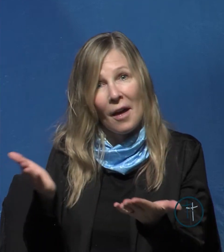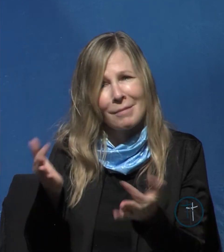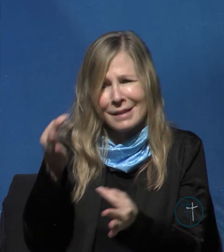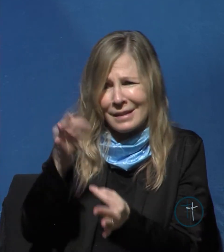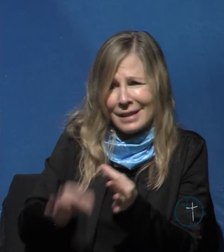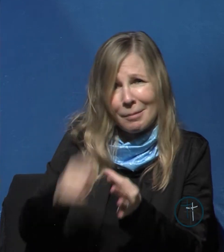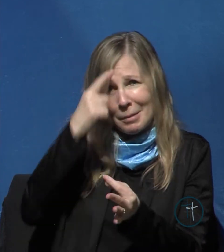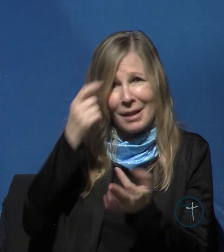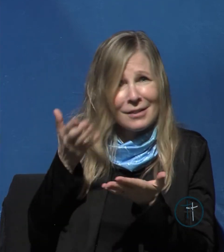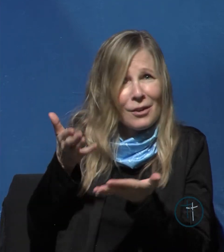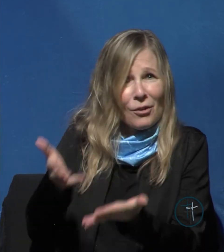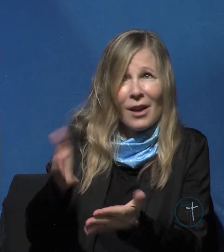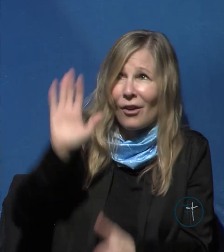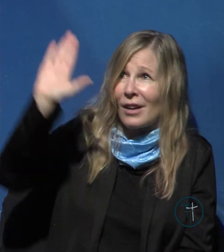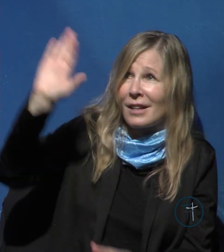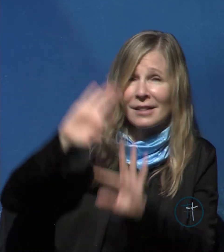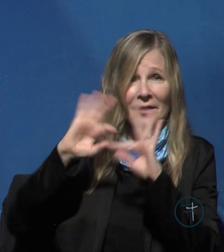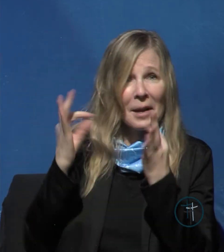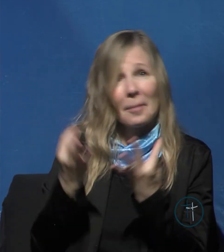in God's family.